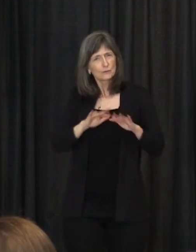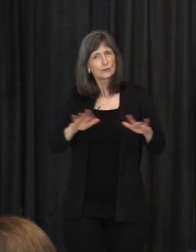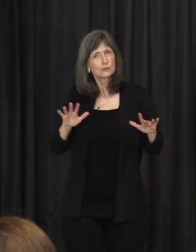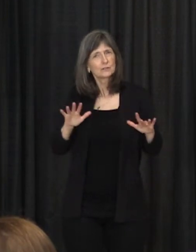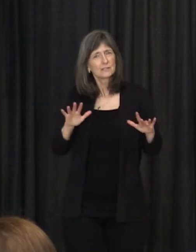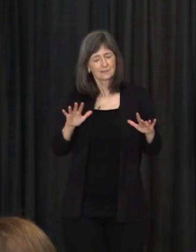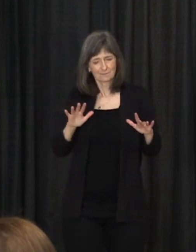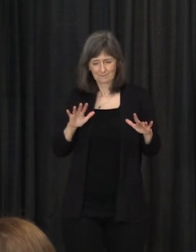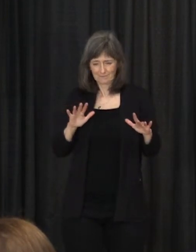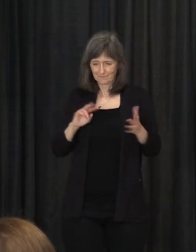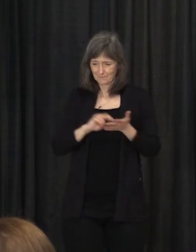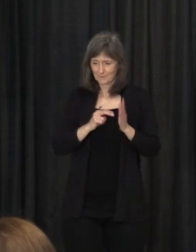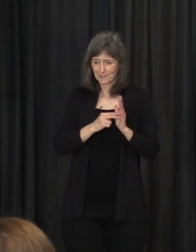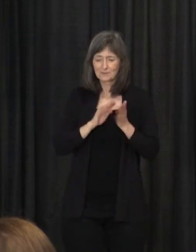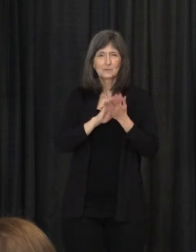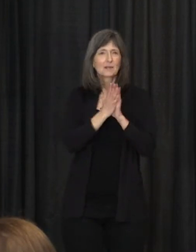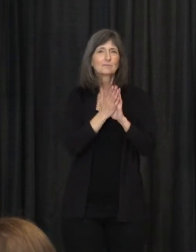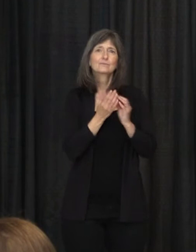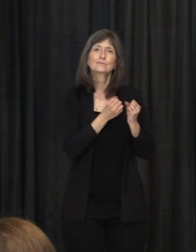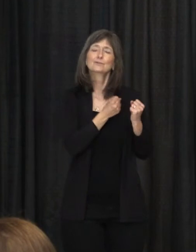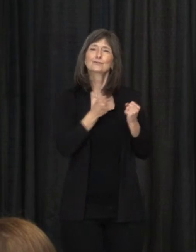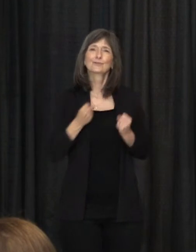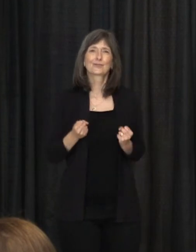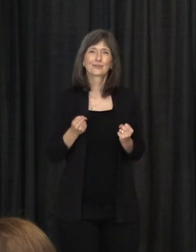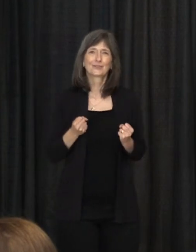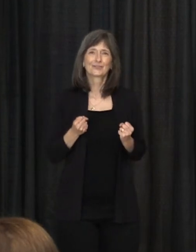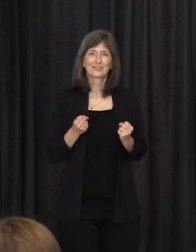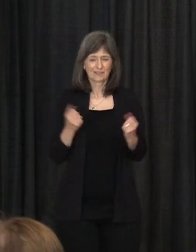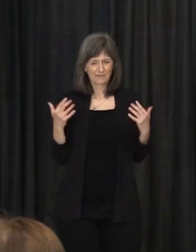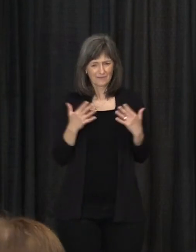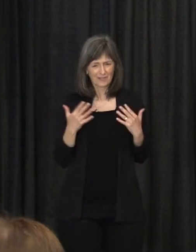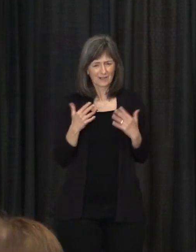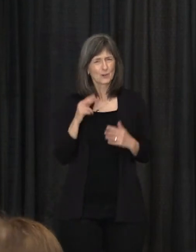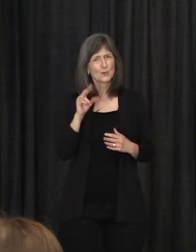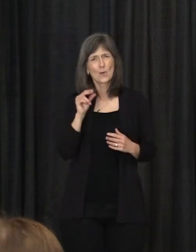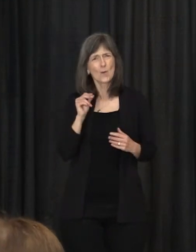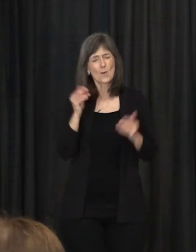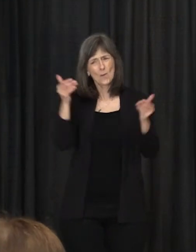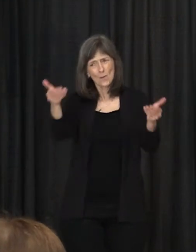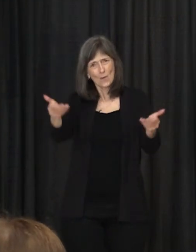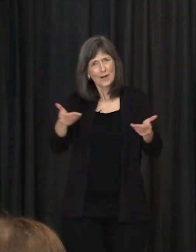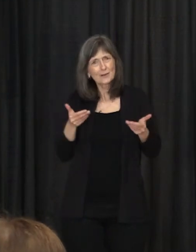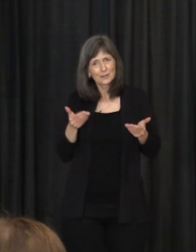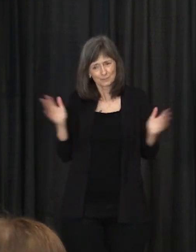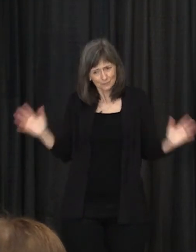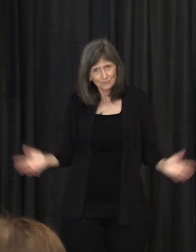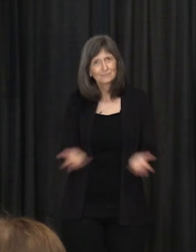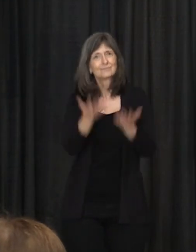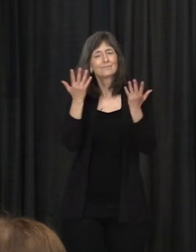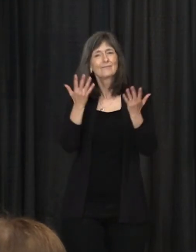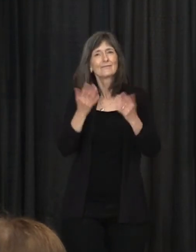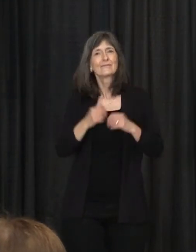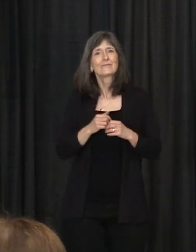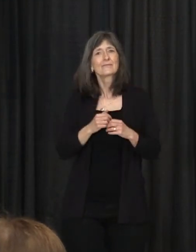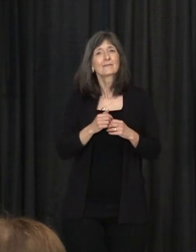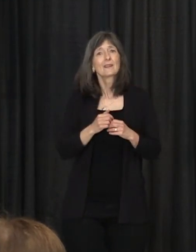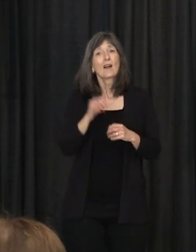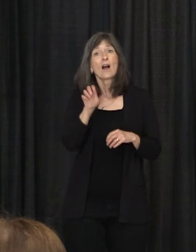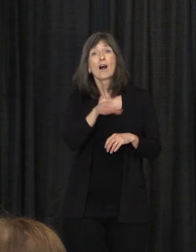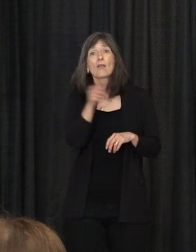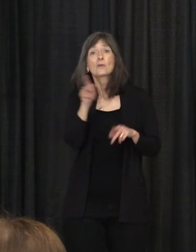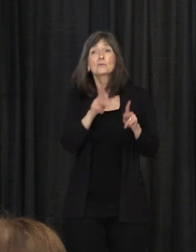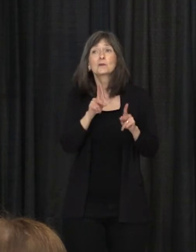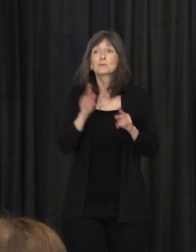feared. It should be welcomed and fostered. We are all stronger for their commitment to making this place